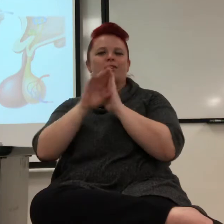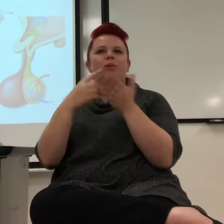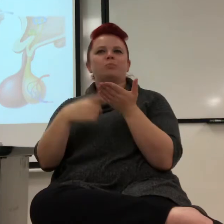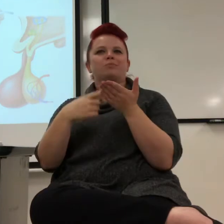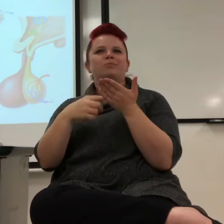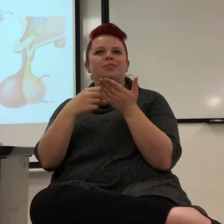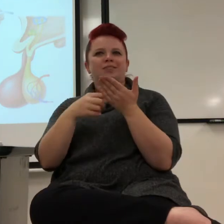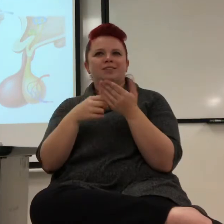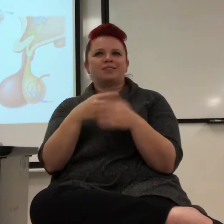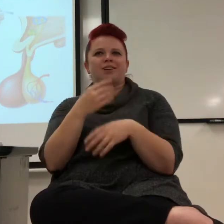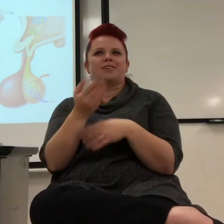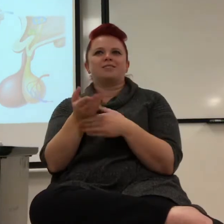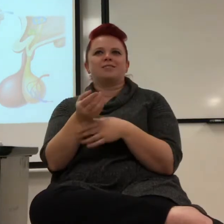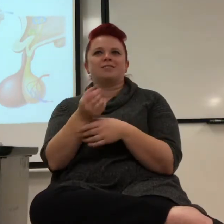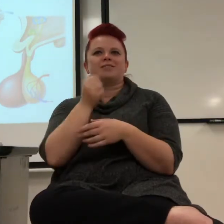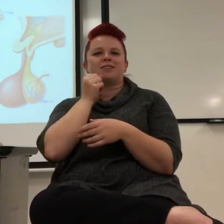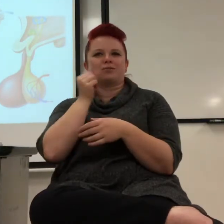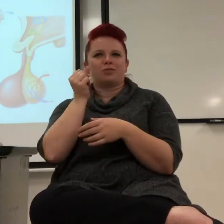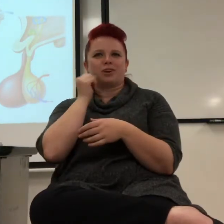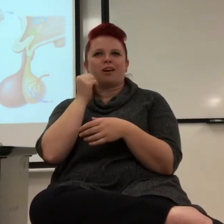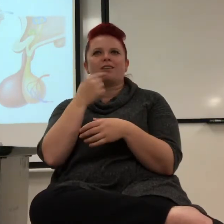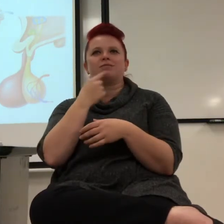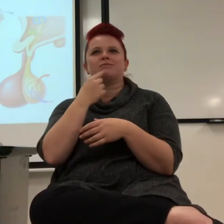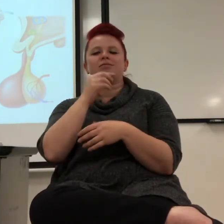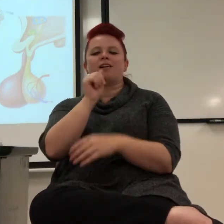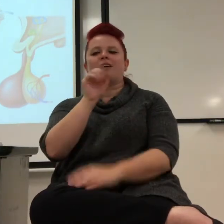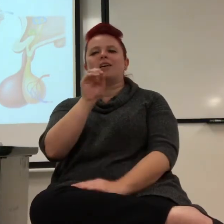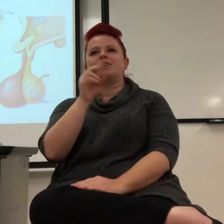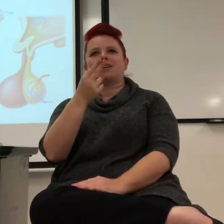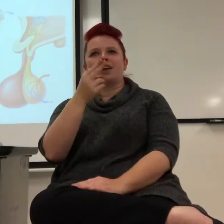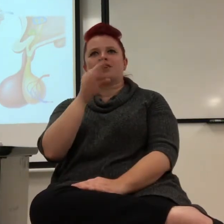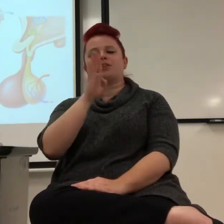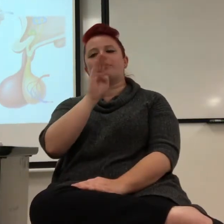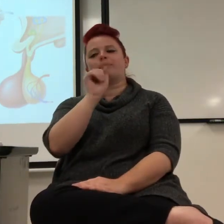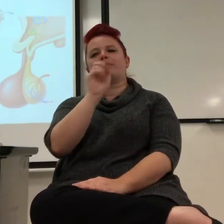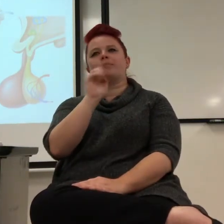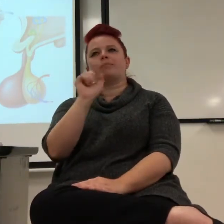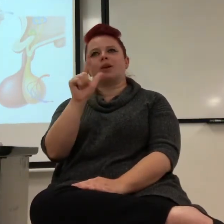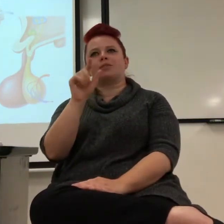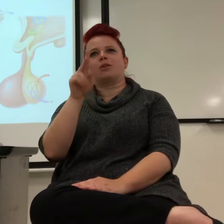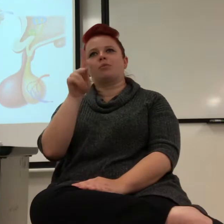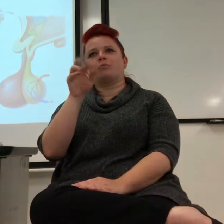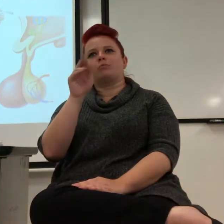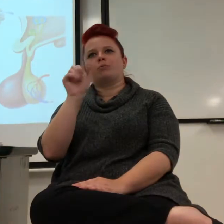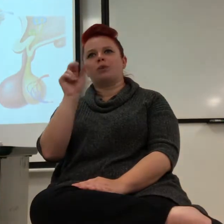time. I say ADH, or vasopressin, is a direct action hormone.